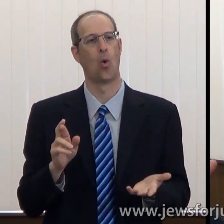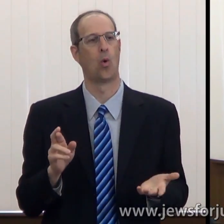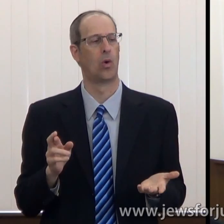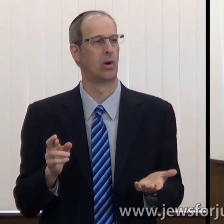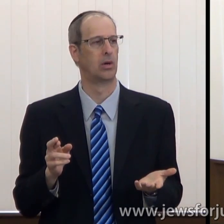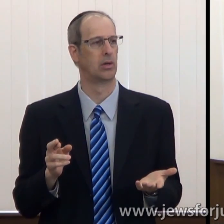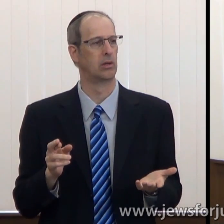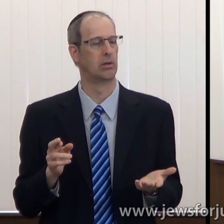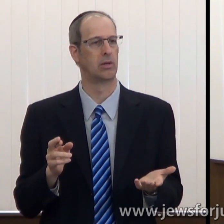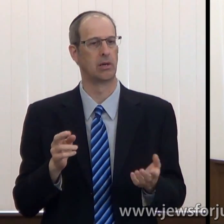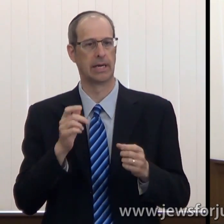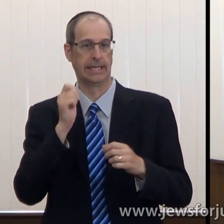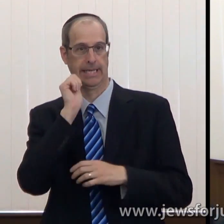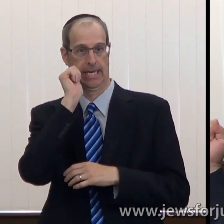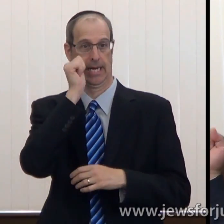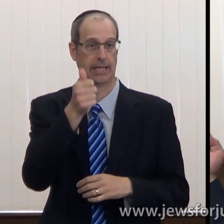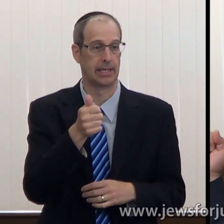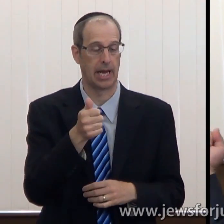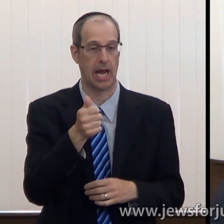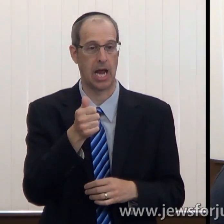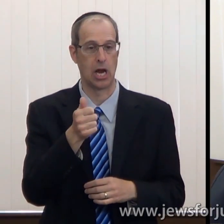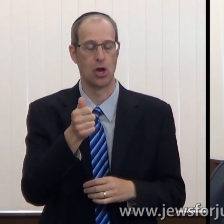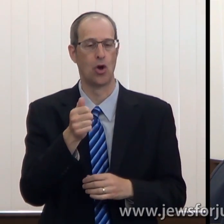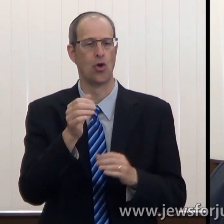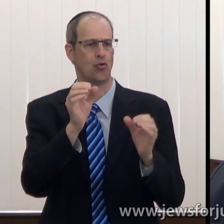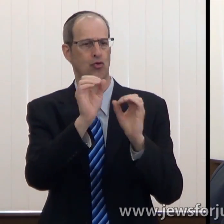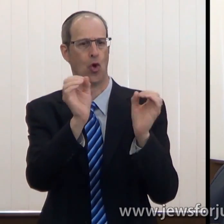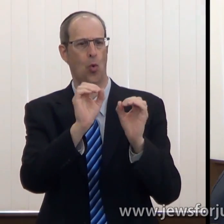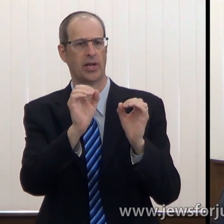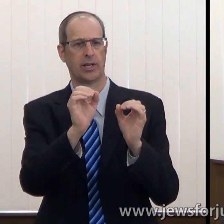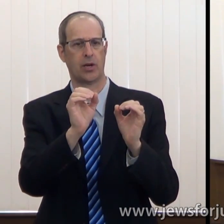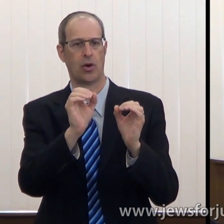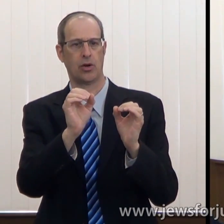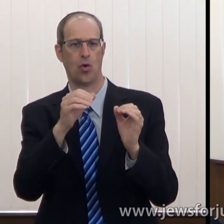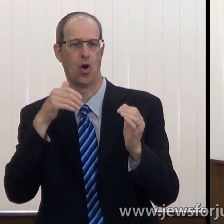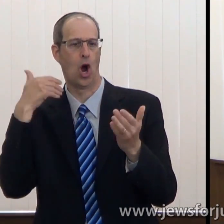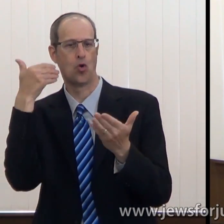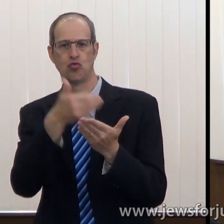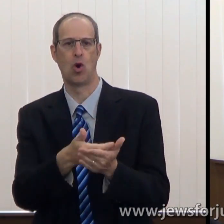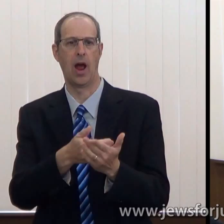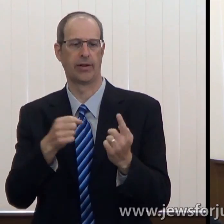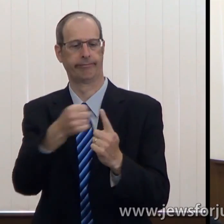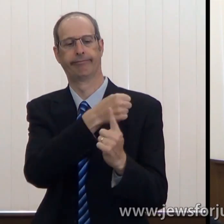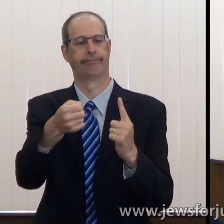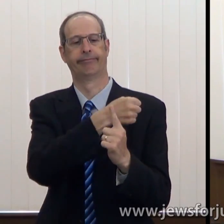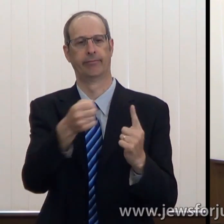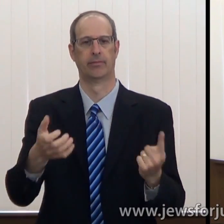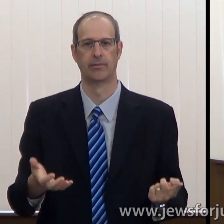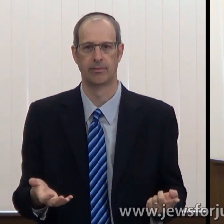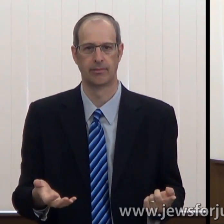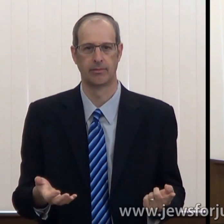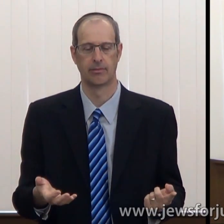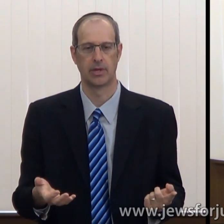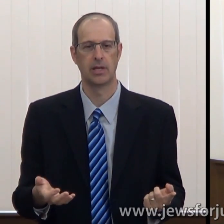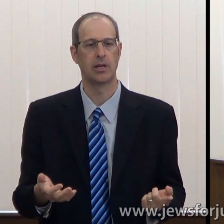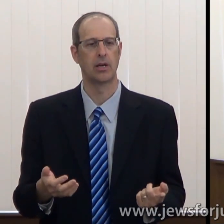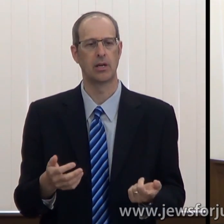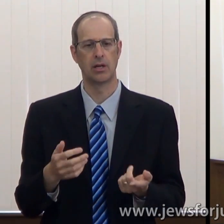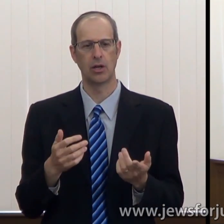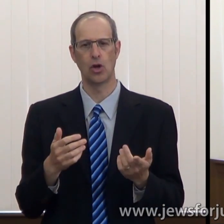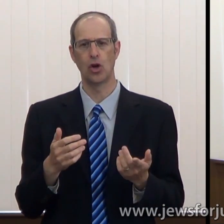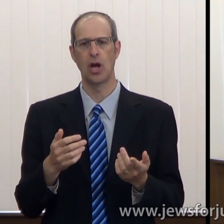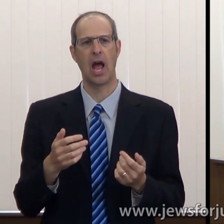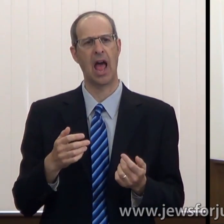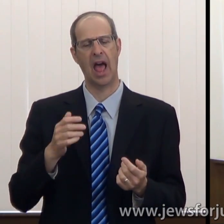the next day no one is going to beat them up? I mean, that when we ask that we have lives of